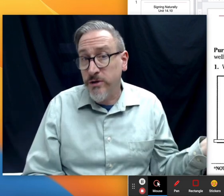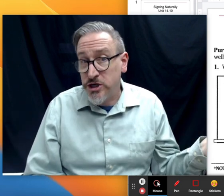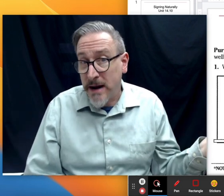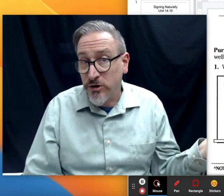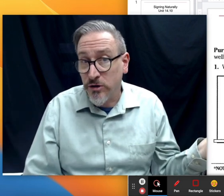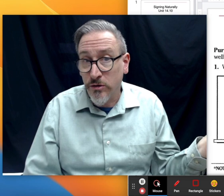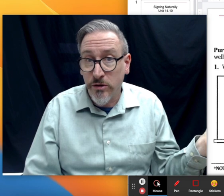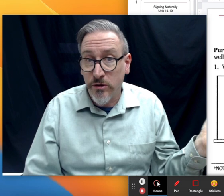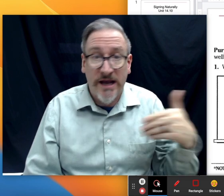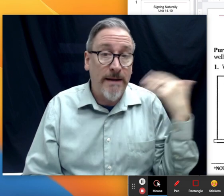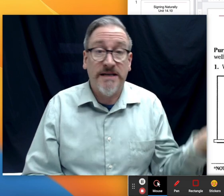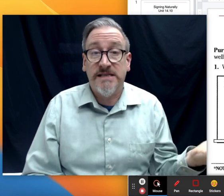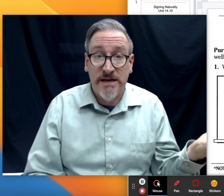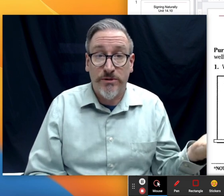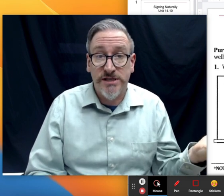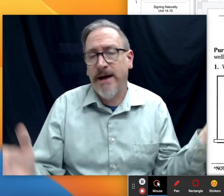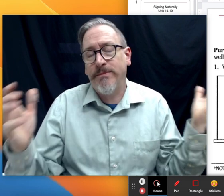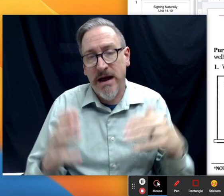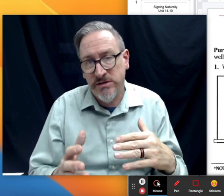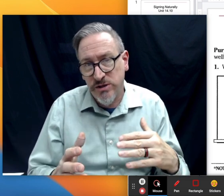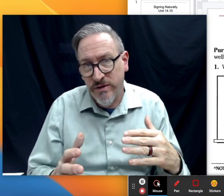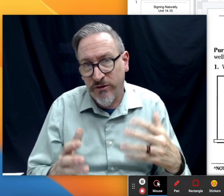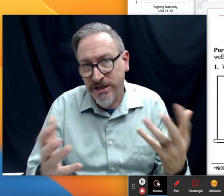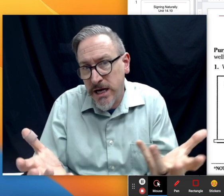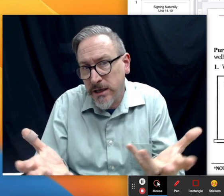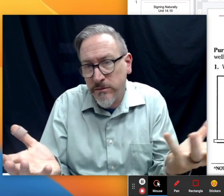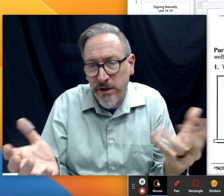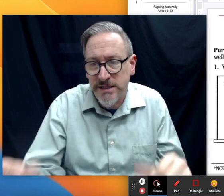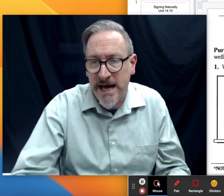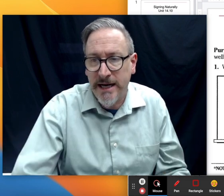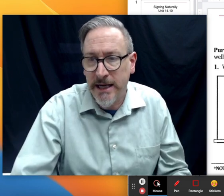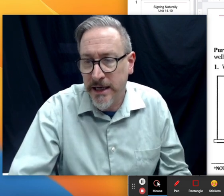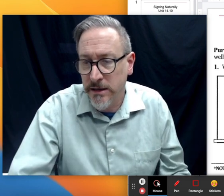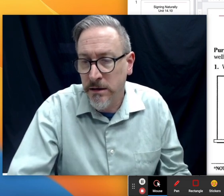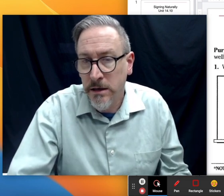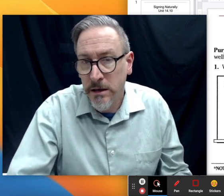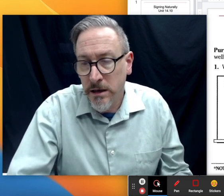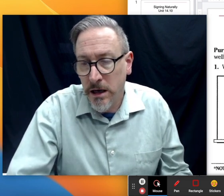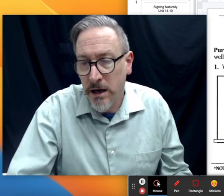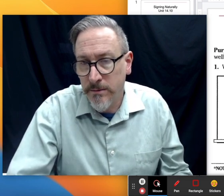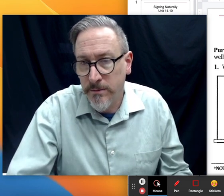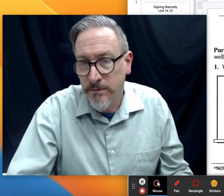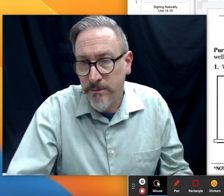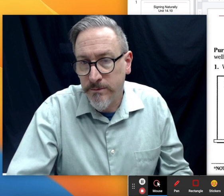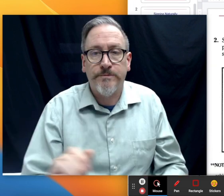Earlier in the chapter, they kept it as a separate step. Now, since we've already done it, it's adding it in